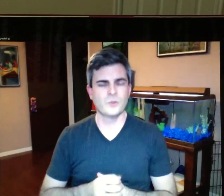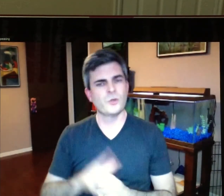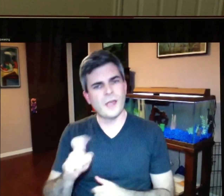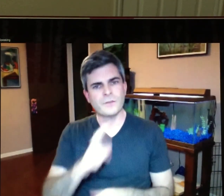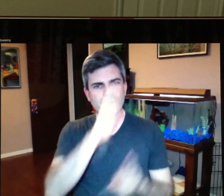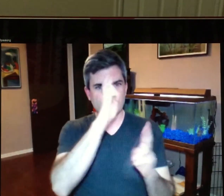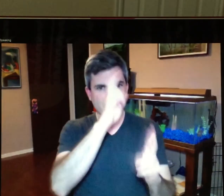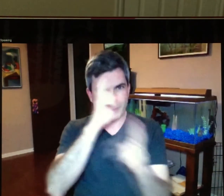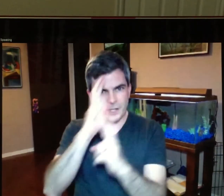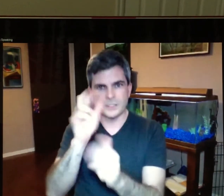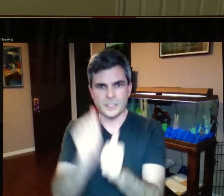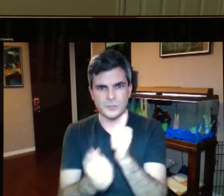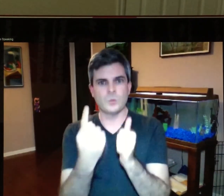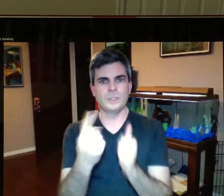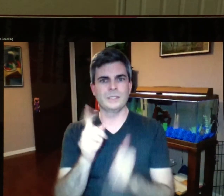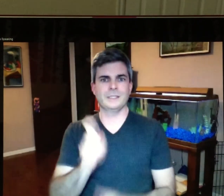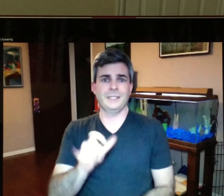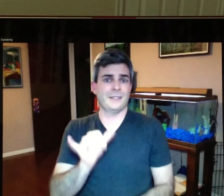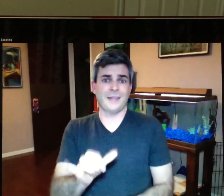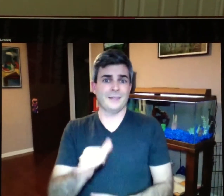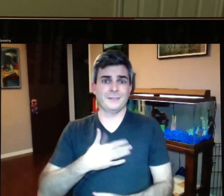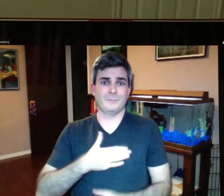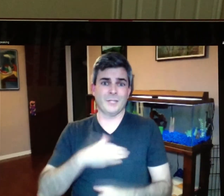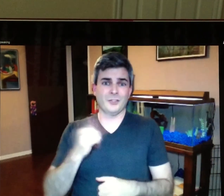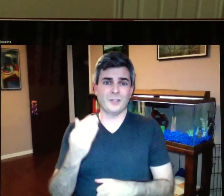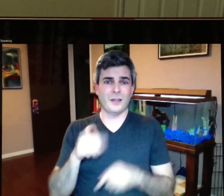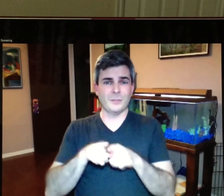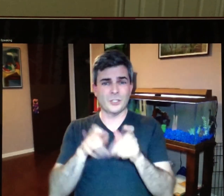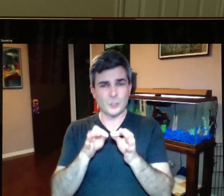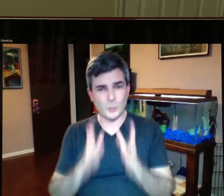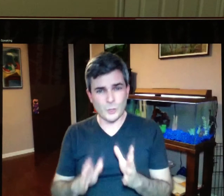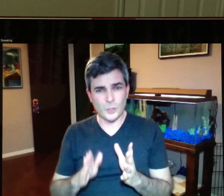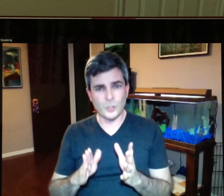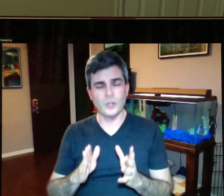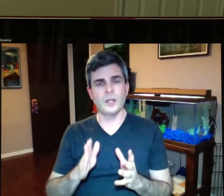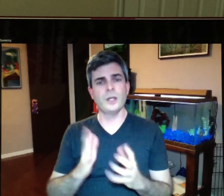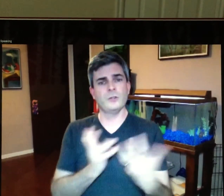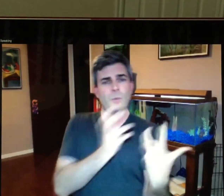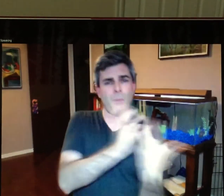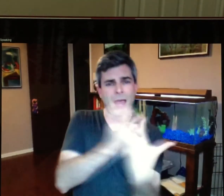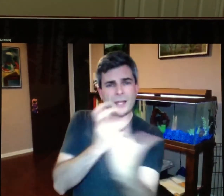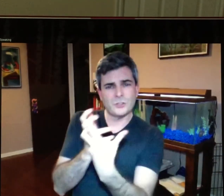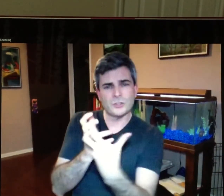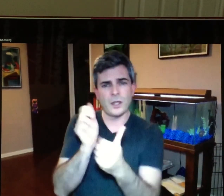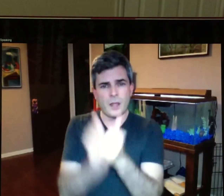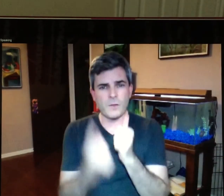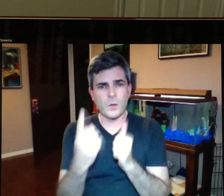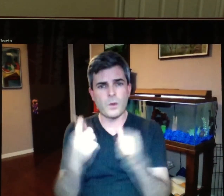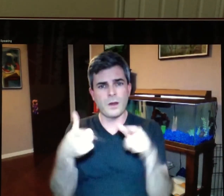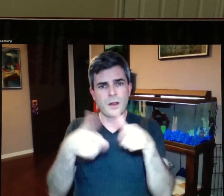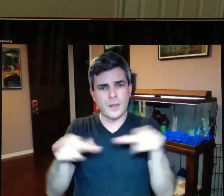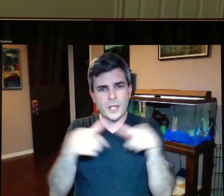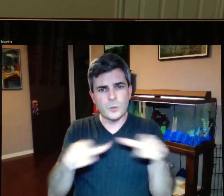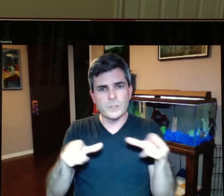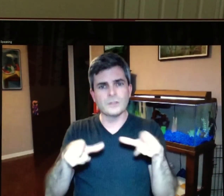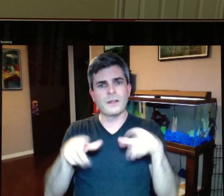I feel like that doesn't match the client's needs. I feel like we need to respect everyone. That's my job as an interpreter, to be able to match